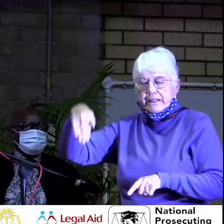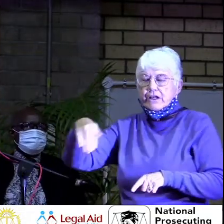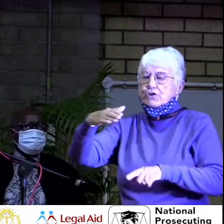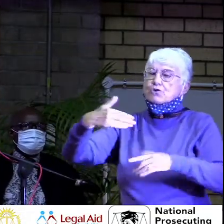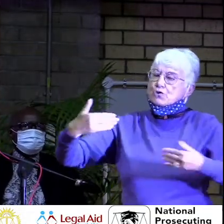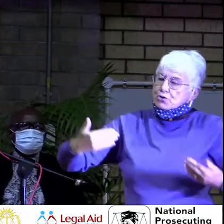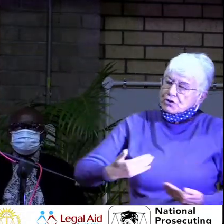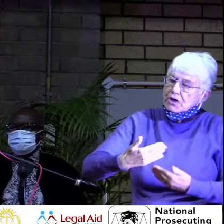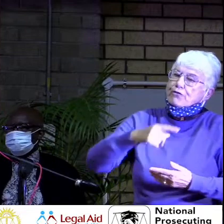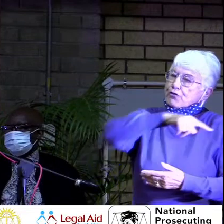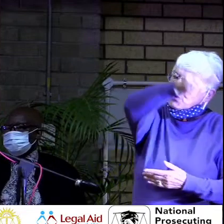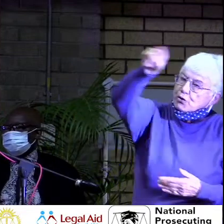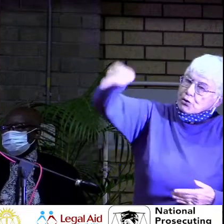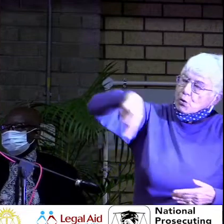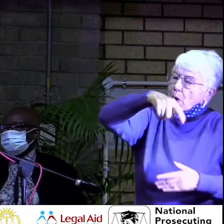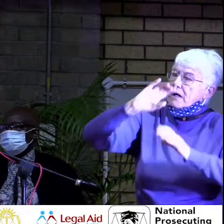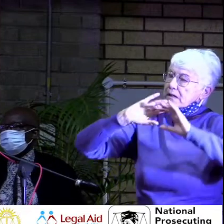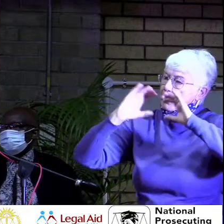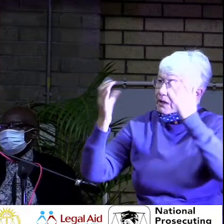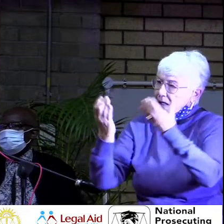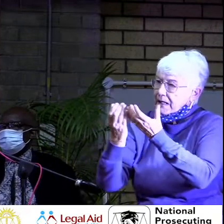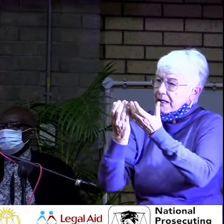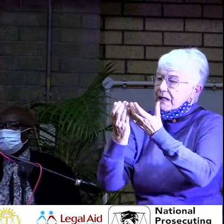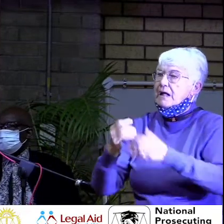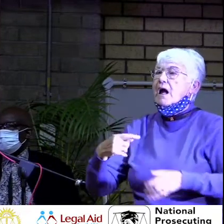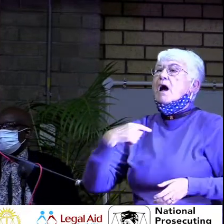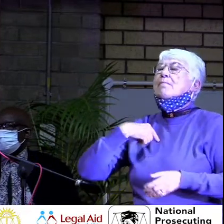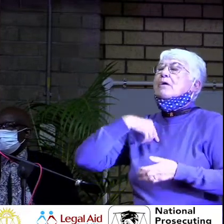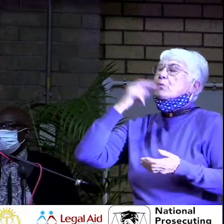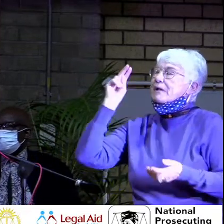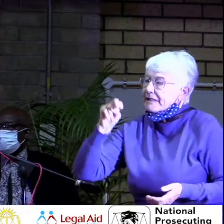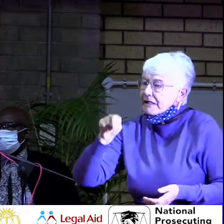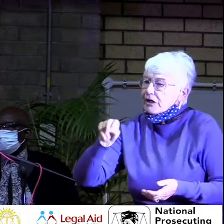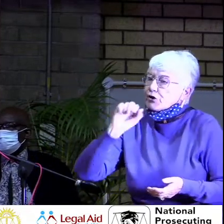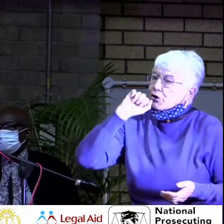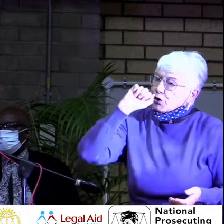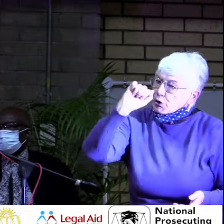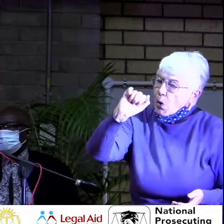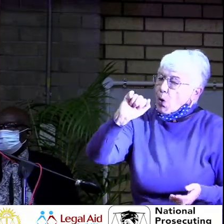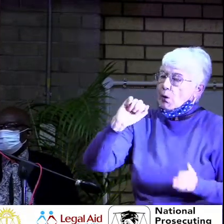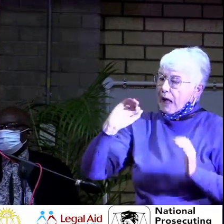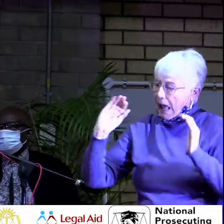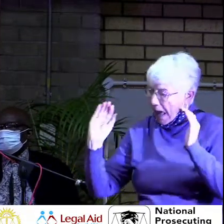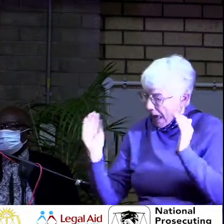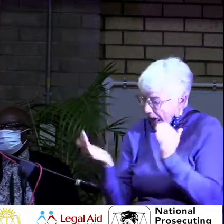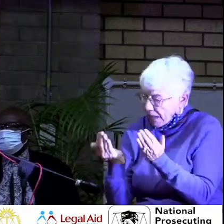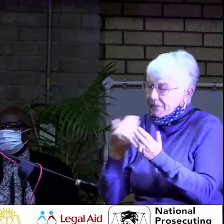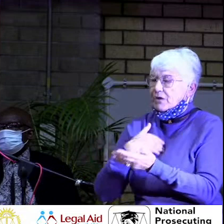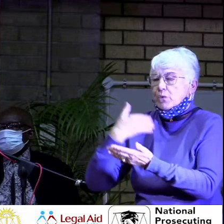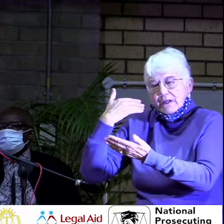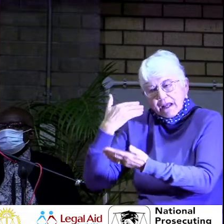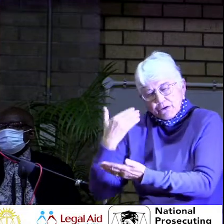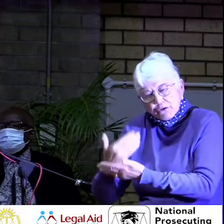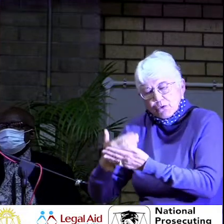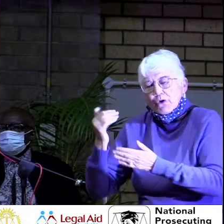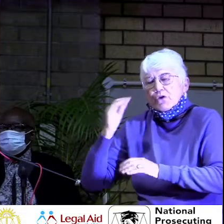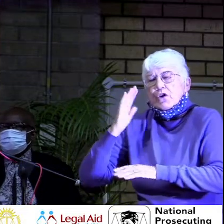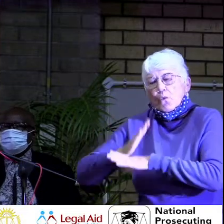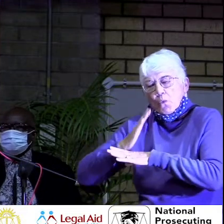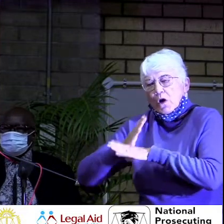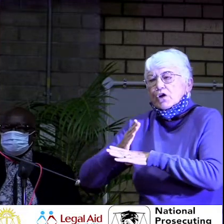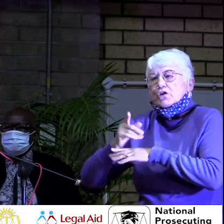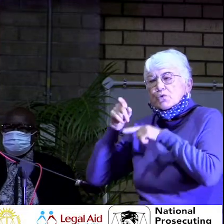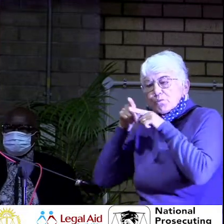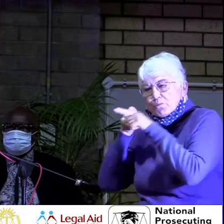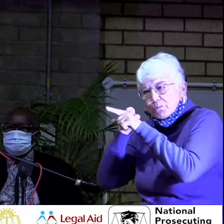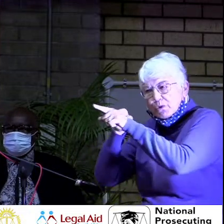we need your help to successfully prosecute. So my message to you today